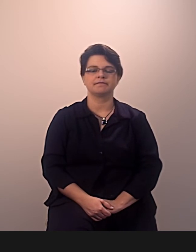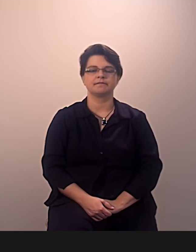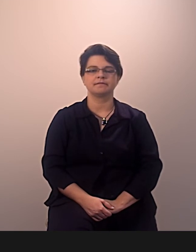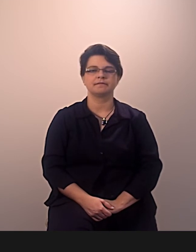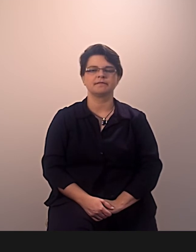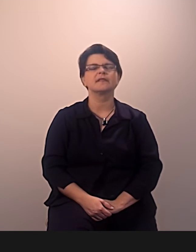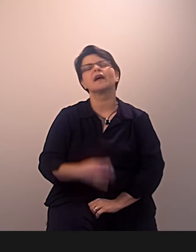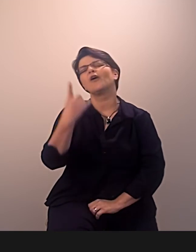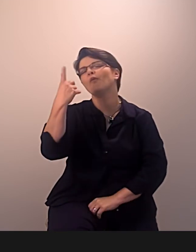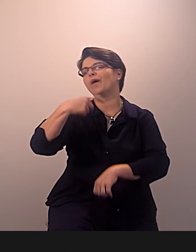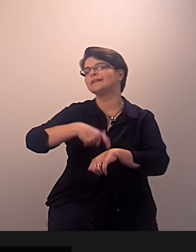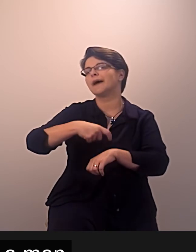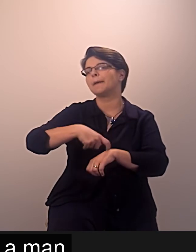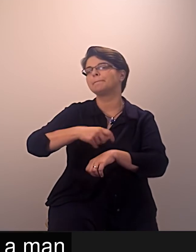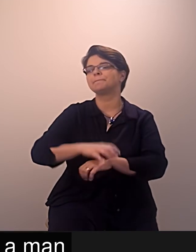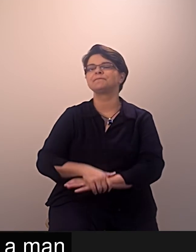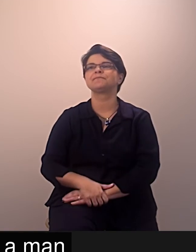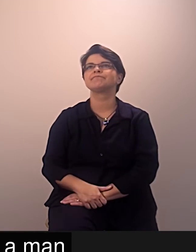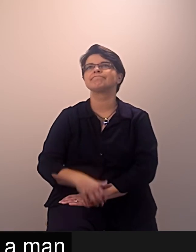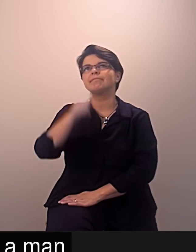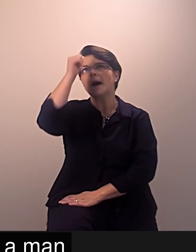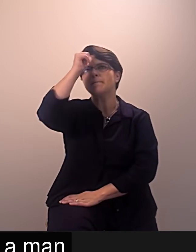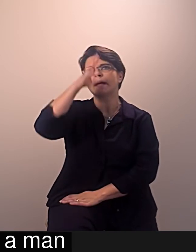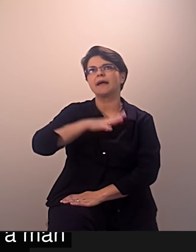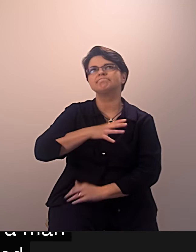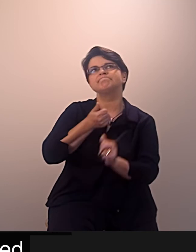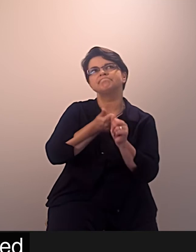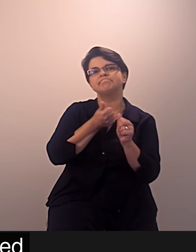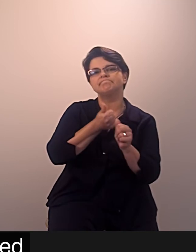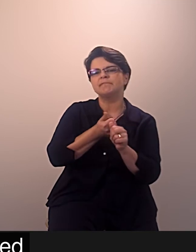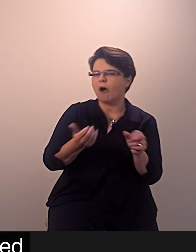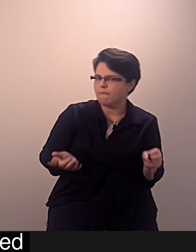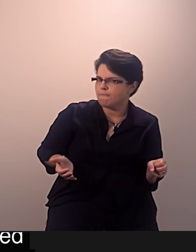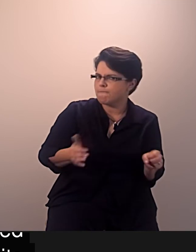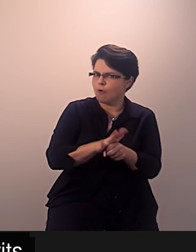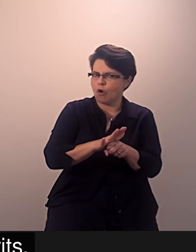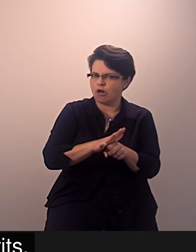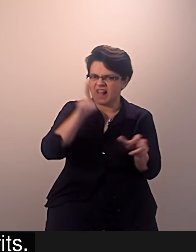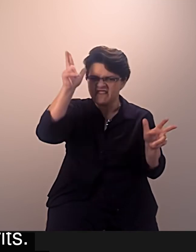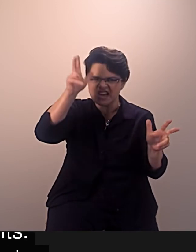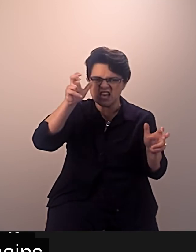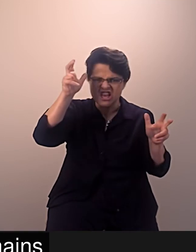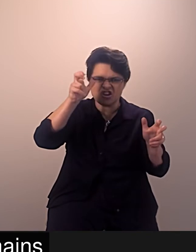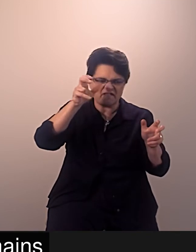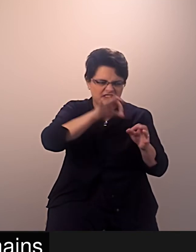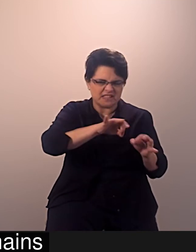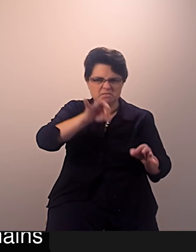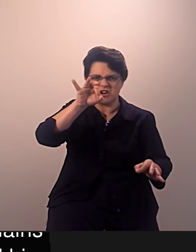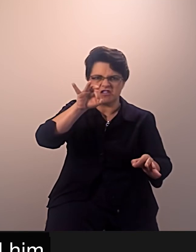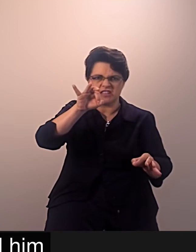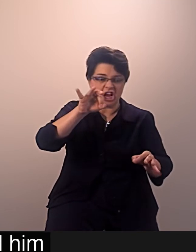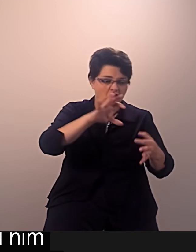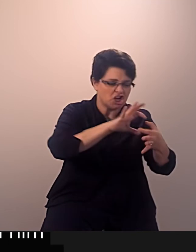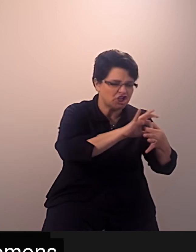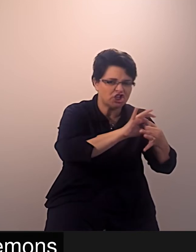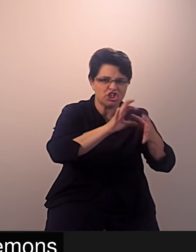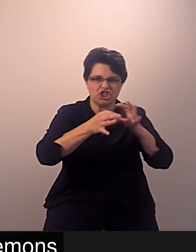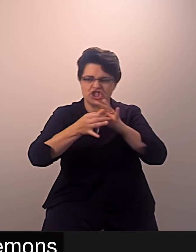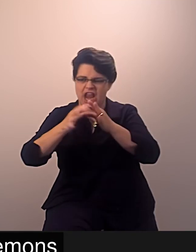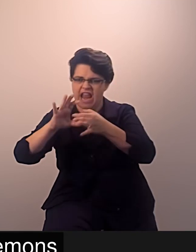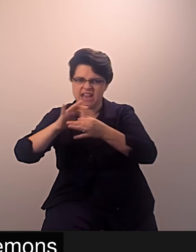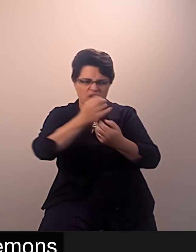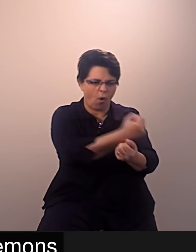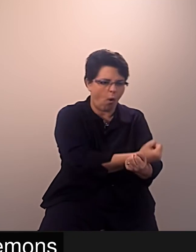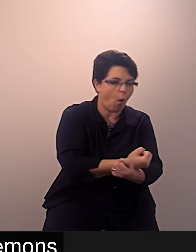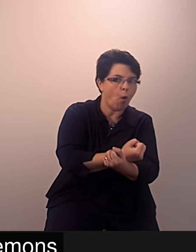Once there was a man who was filled with evil spirits. Ropes and chains could not hold him because the demons inside him were